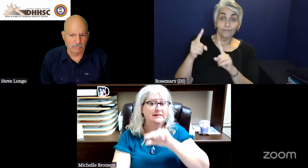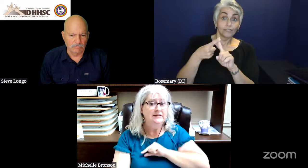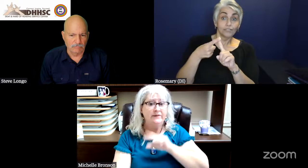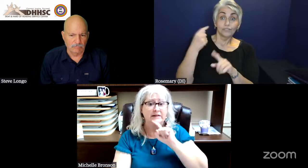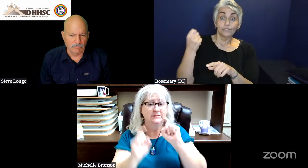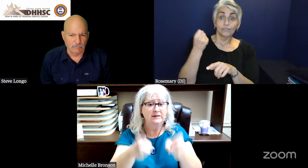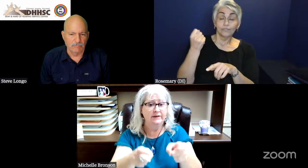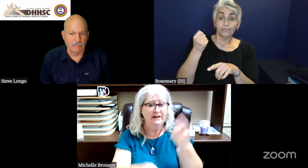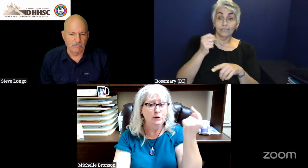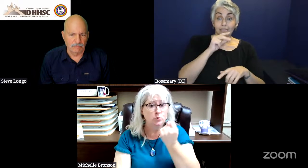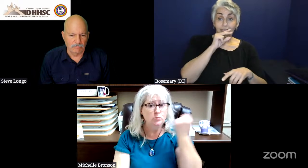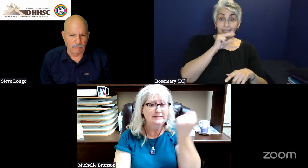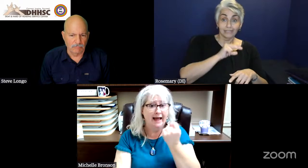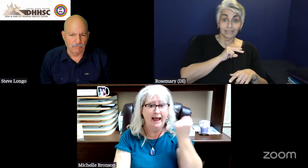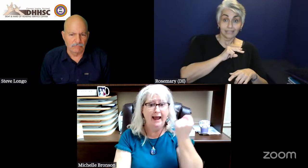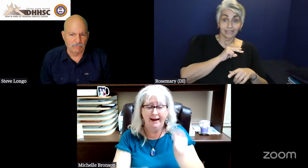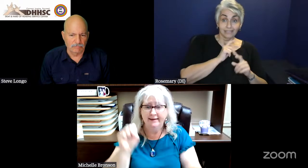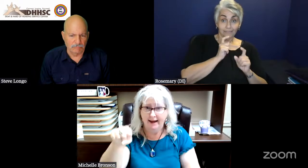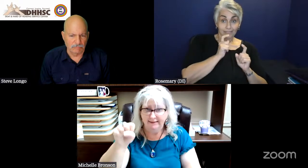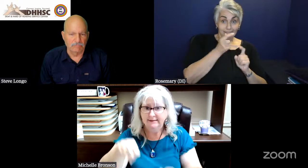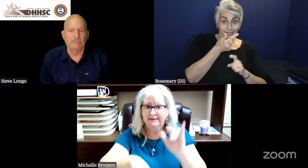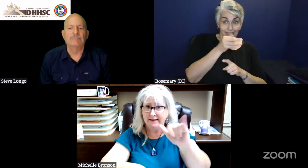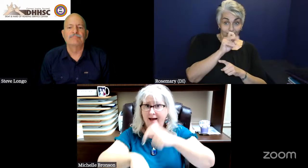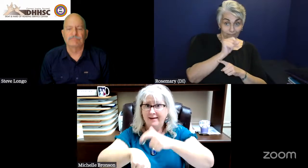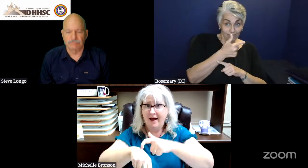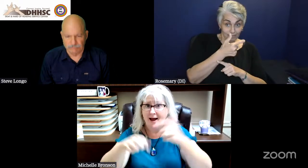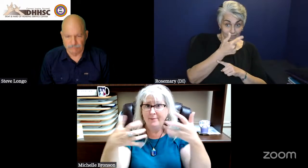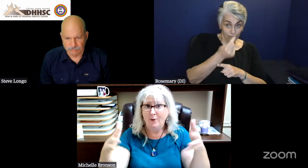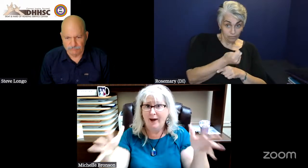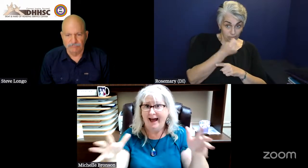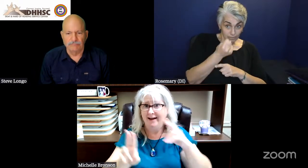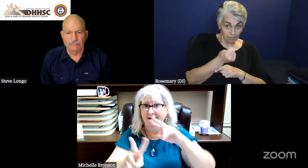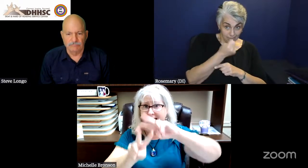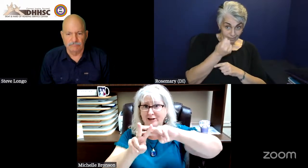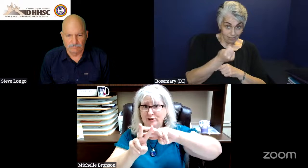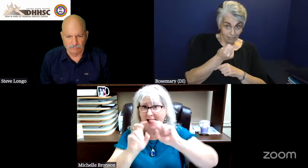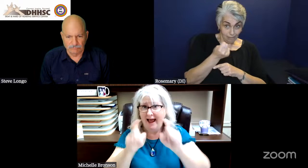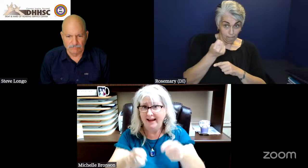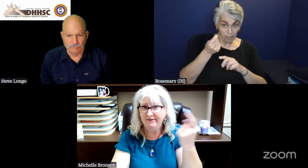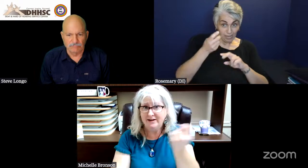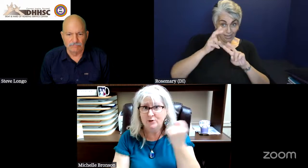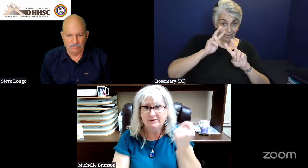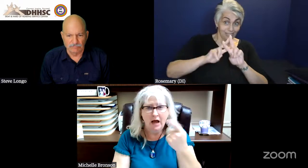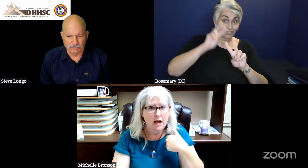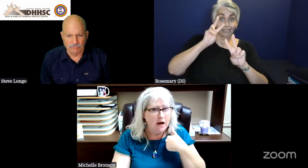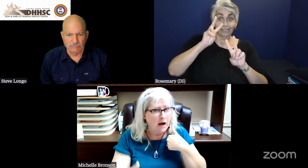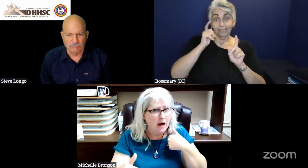And you know, December 3rd, the first Tuesday after Thanksgiving,